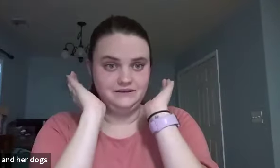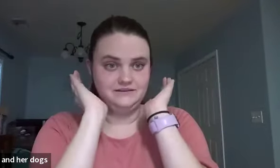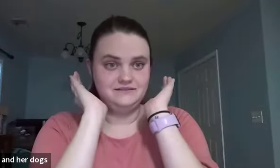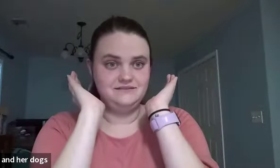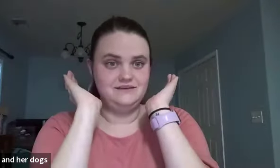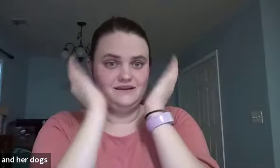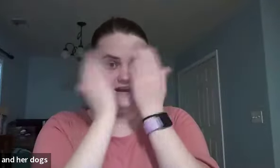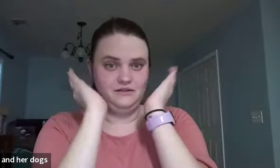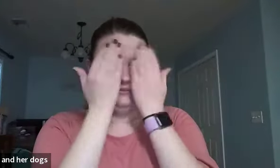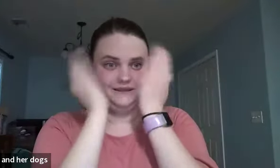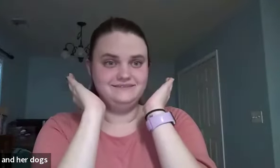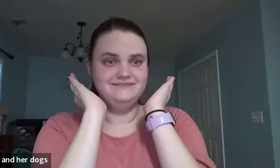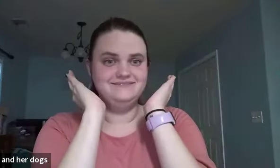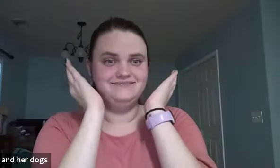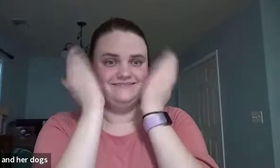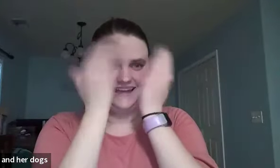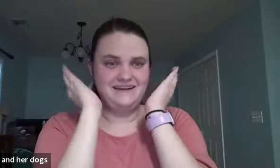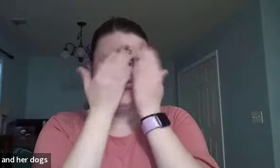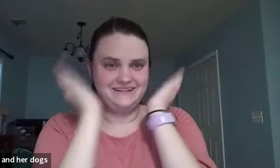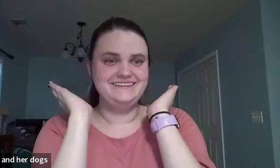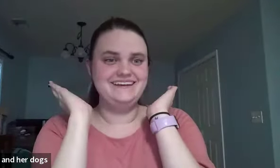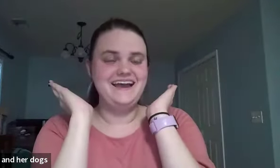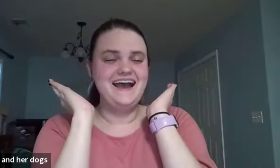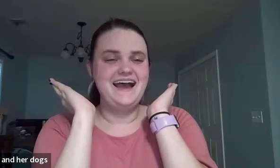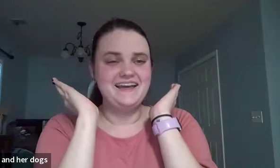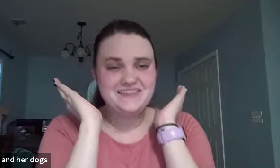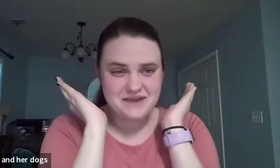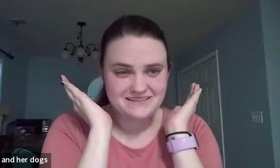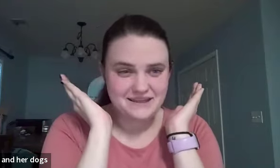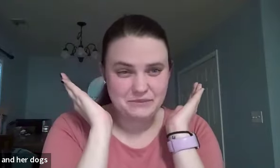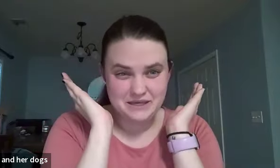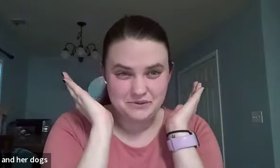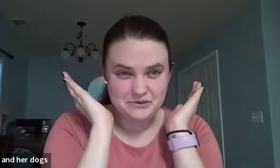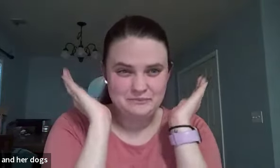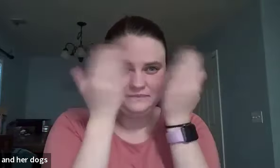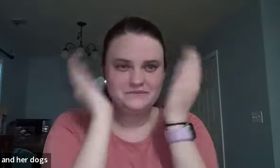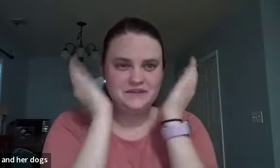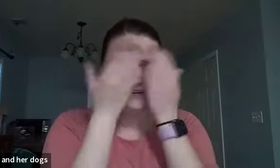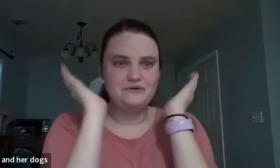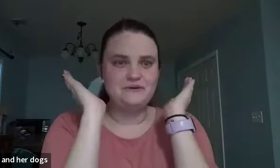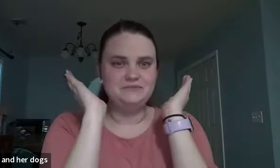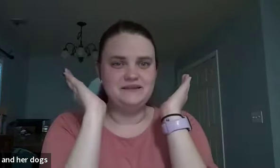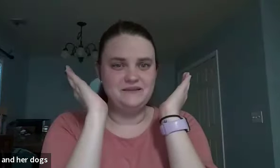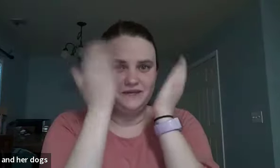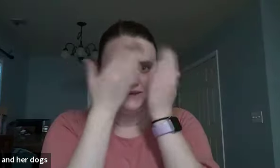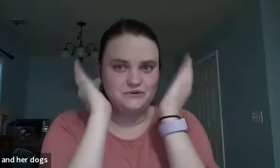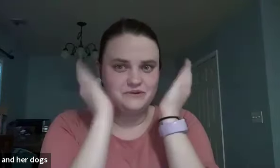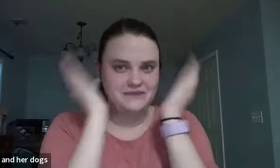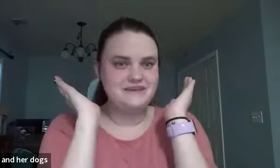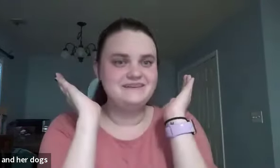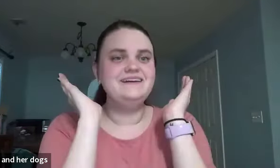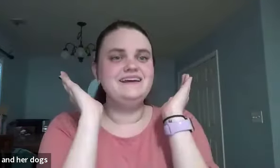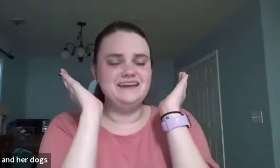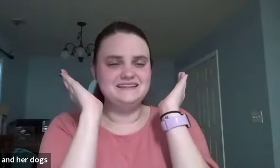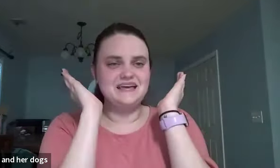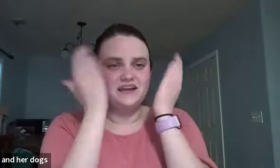Halloween, Halloween, Halloween. I think about it like peekaboo. You know, when you play like peekaboo with a baby, it's that